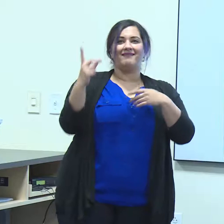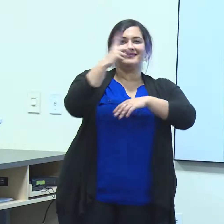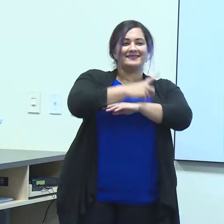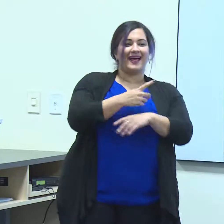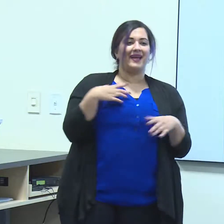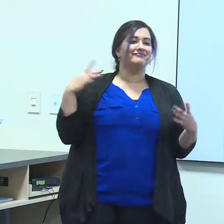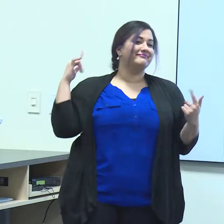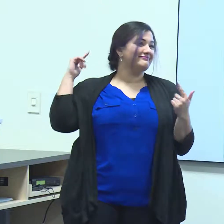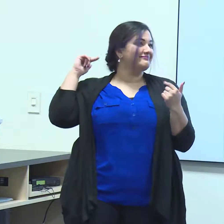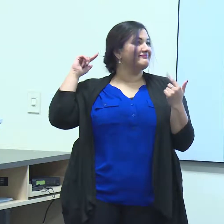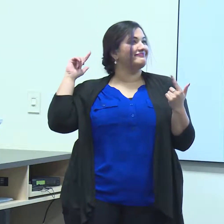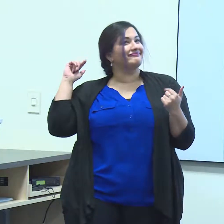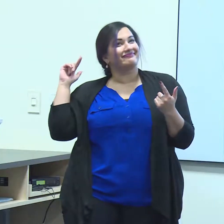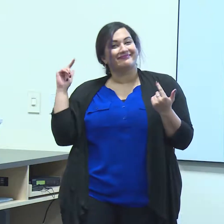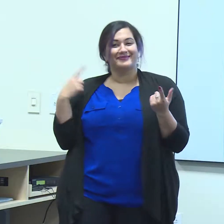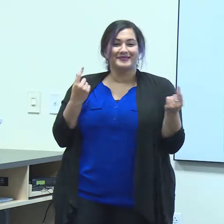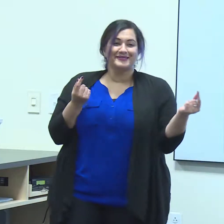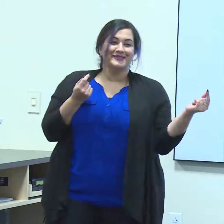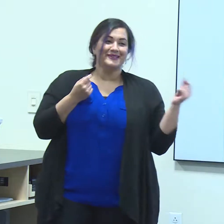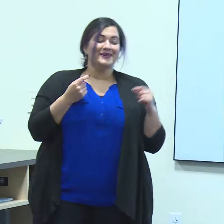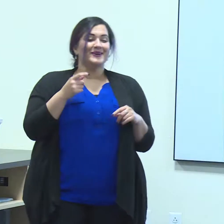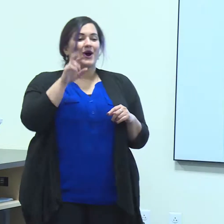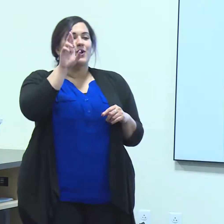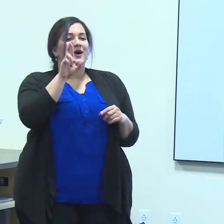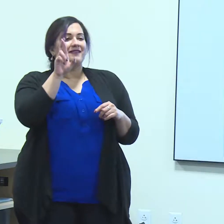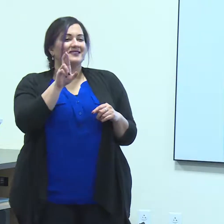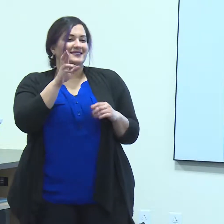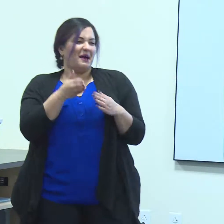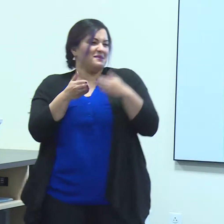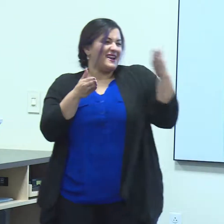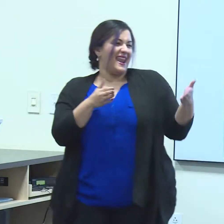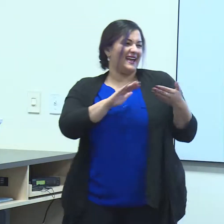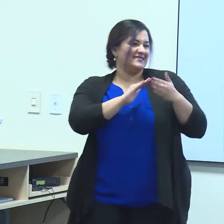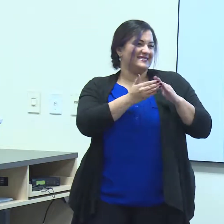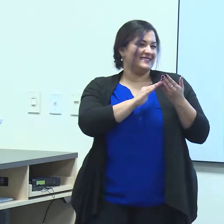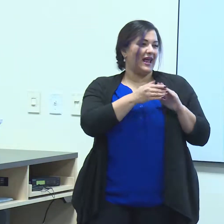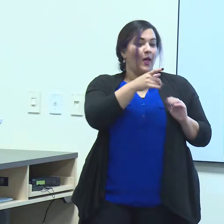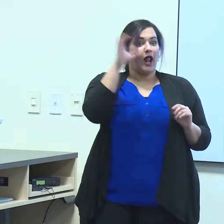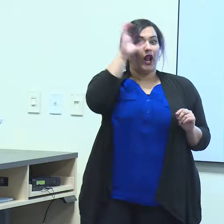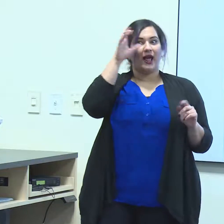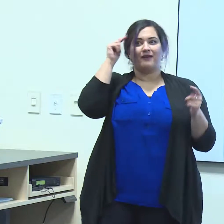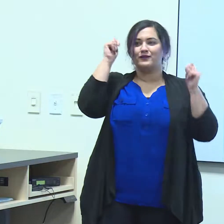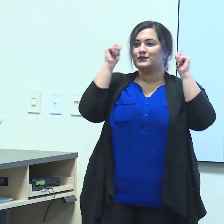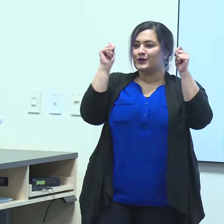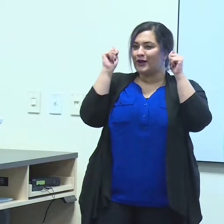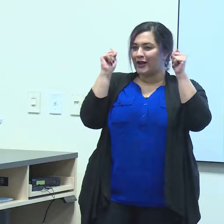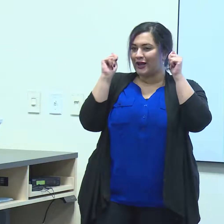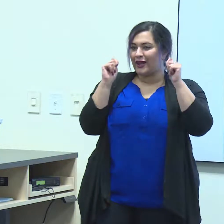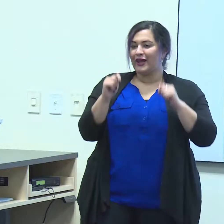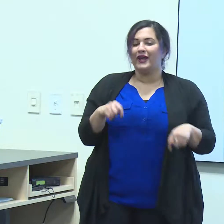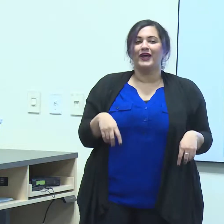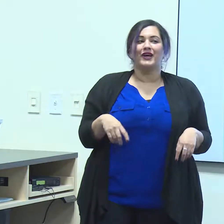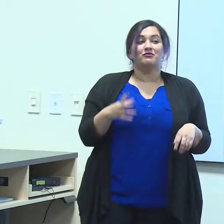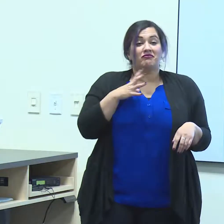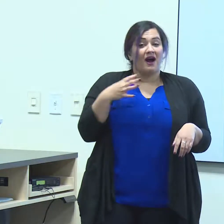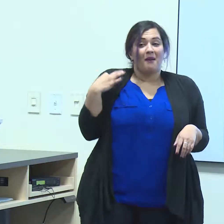So as a senior in high school, I went to school half a day, and Riverside was nearby. And so I